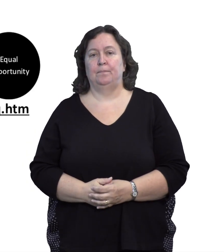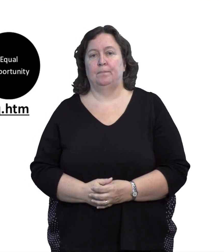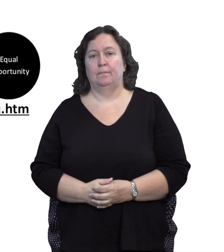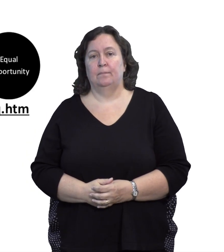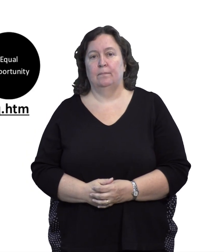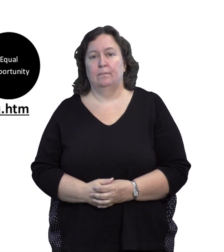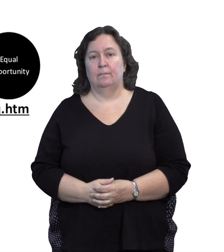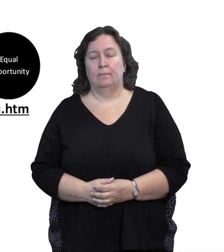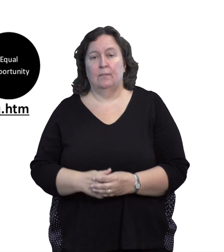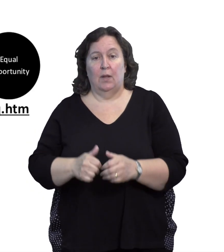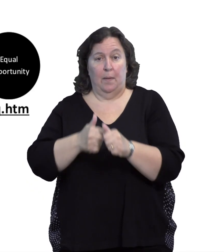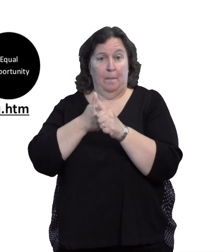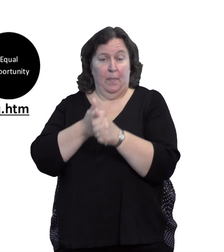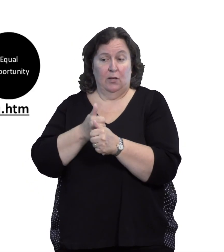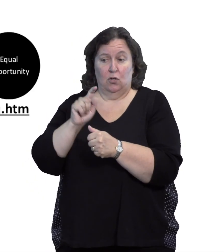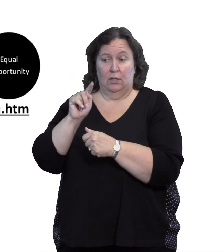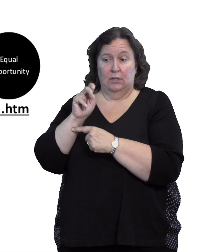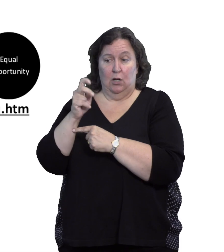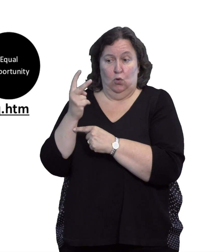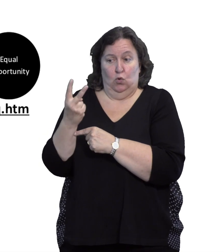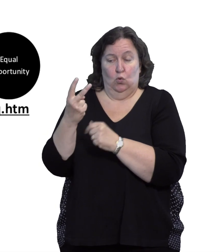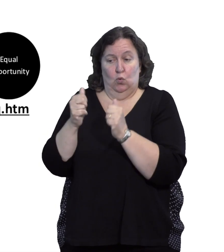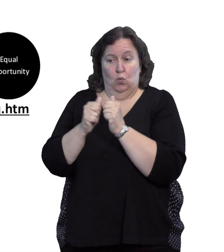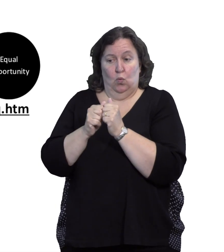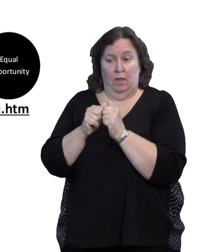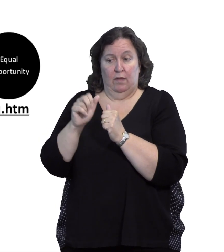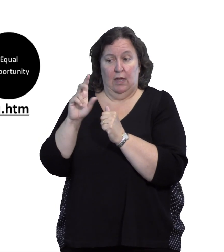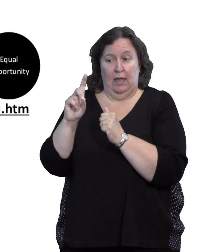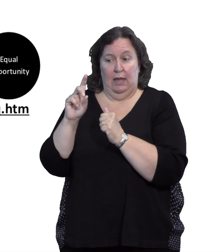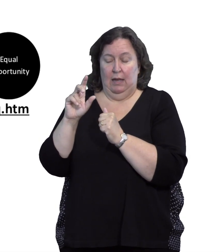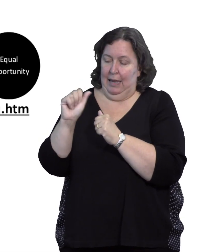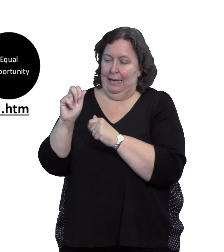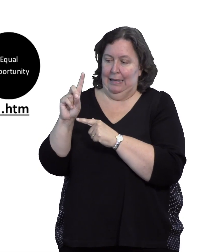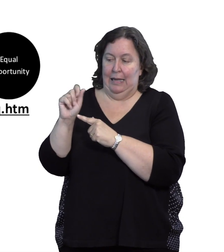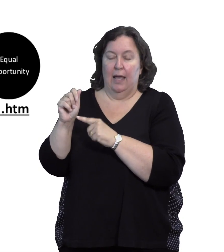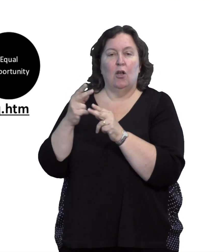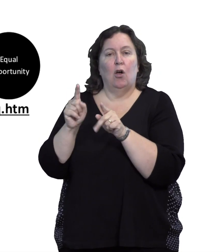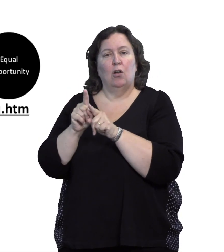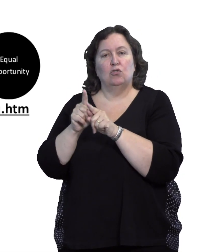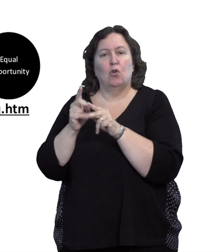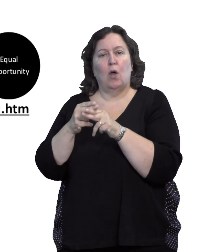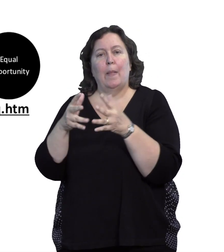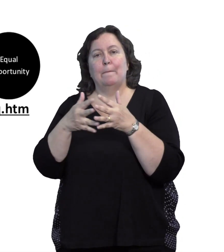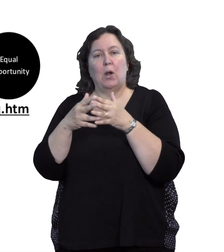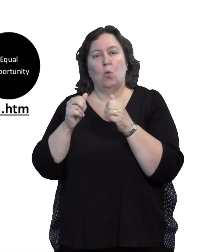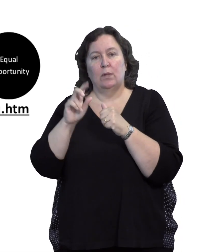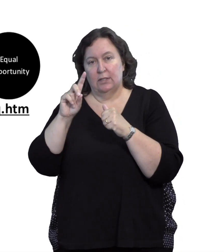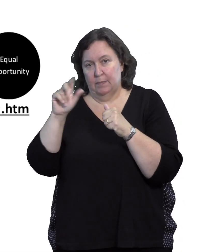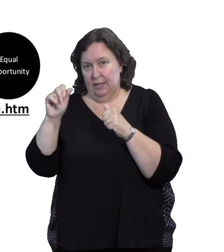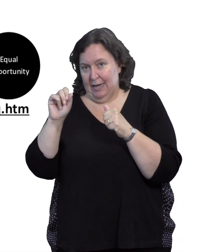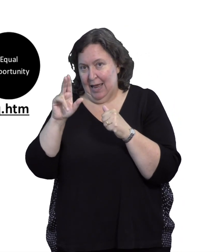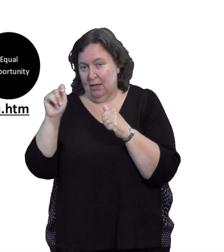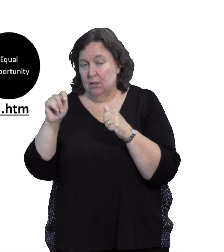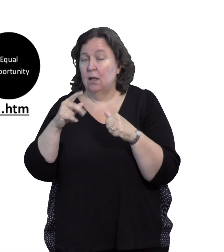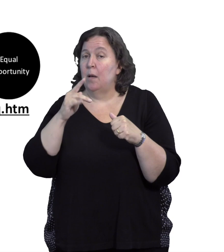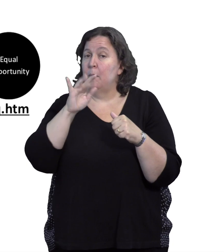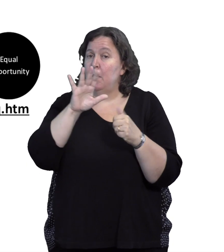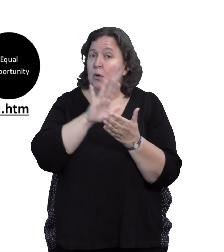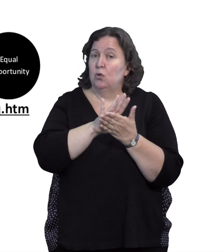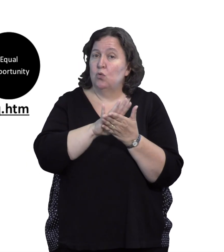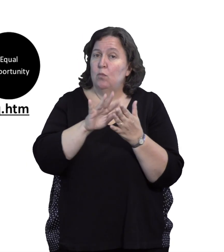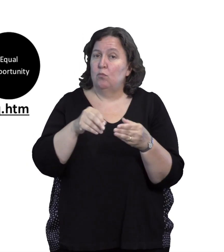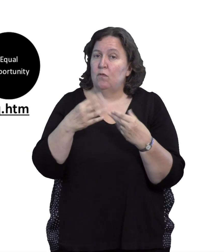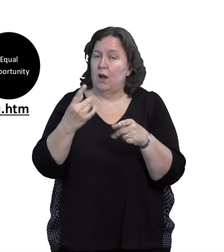Based on Title II of the Americans with Disabilities Act, which is also called the ADA, public schools must provide